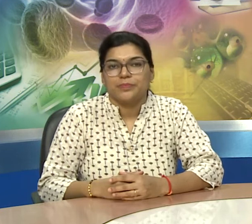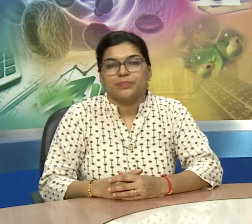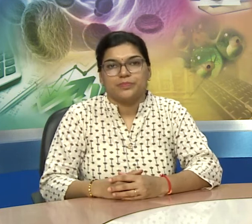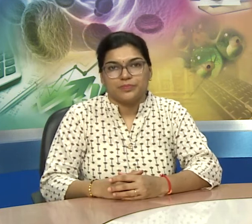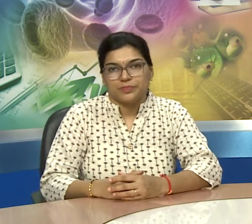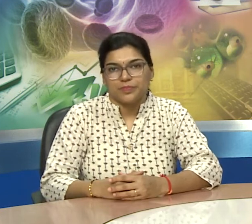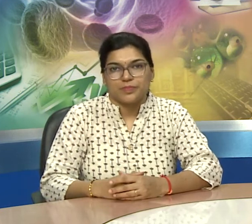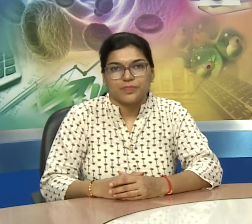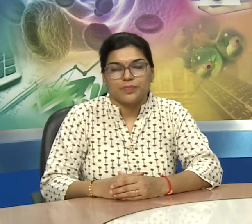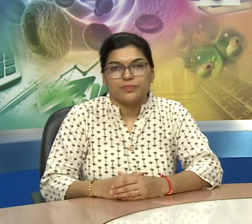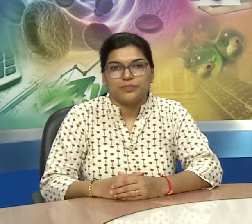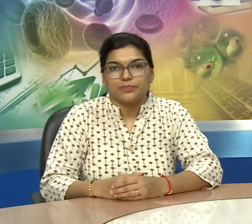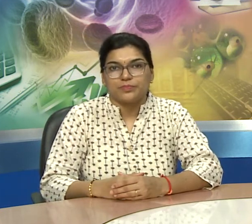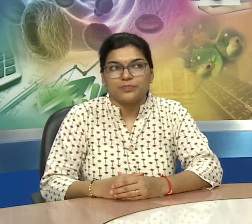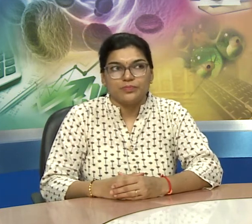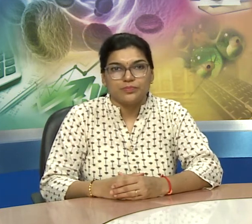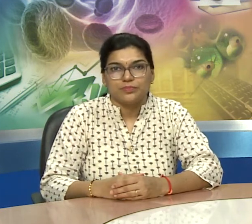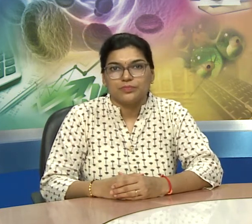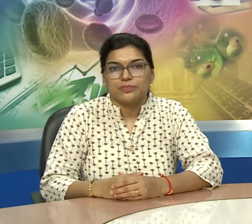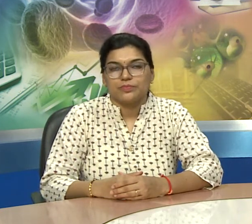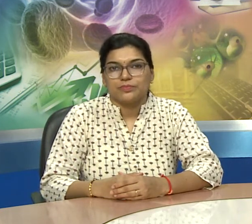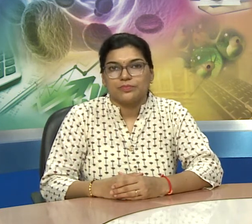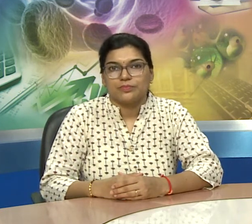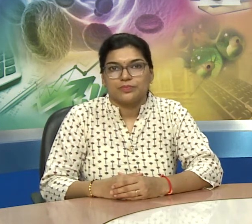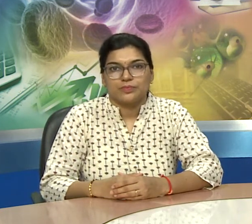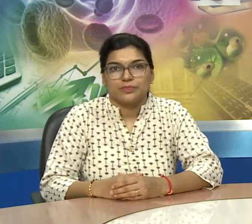they need to be kept, they need to be arranged from outside.